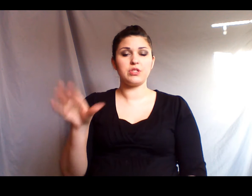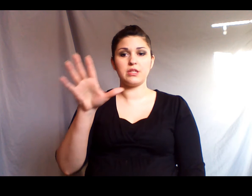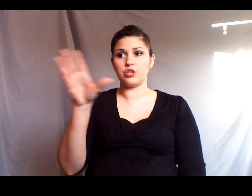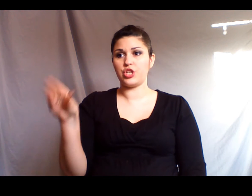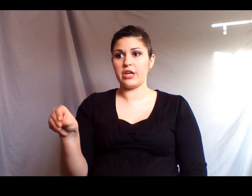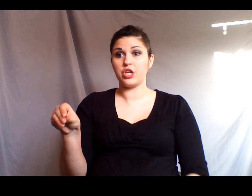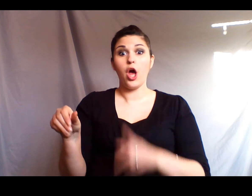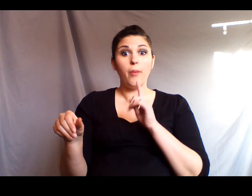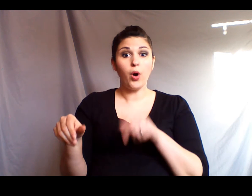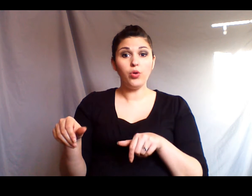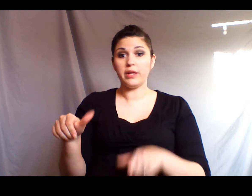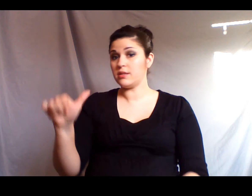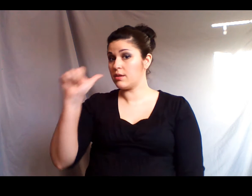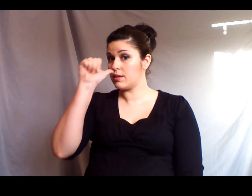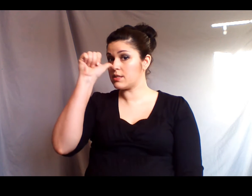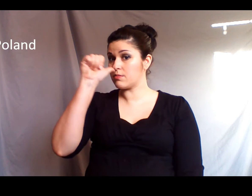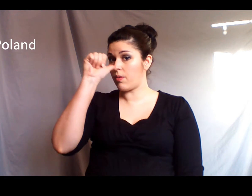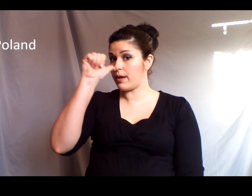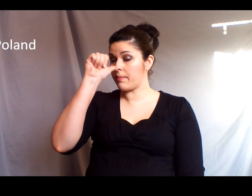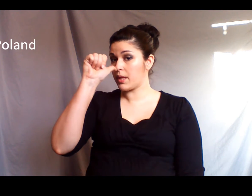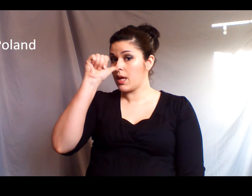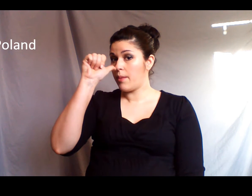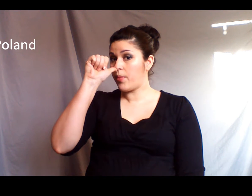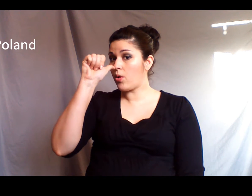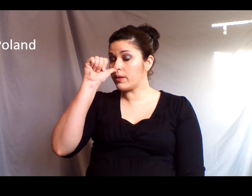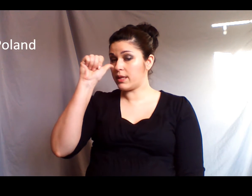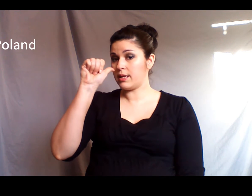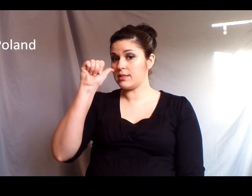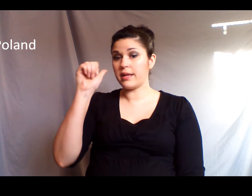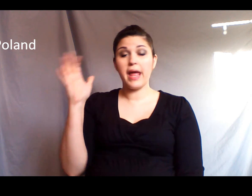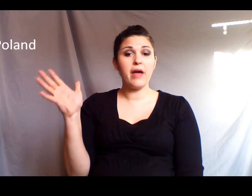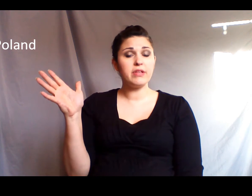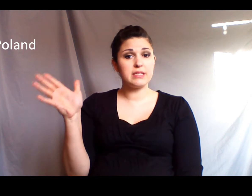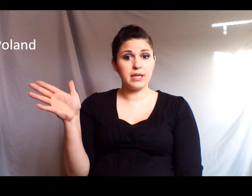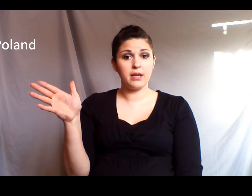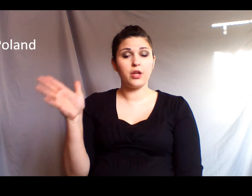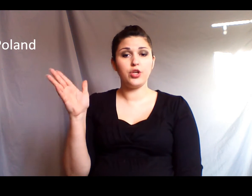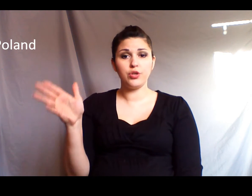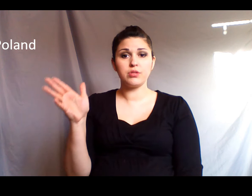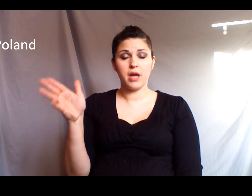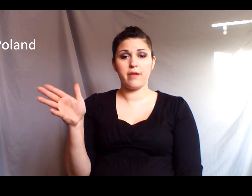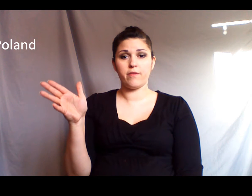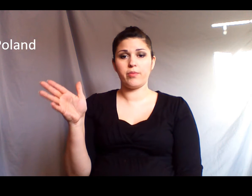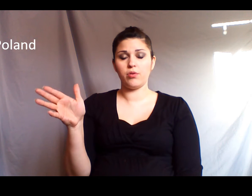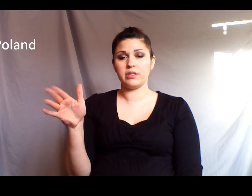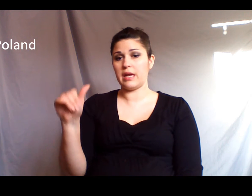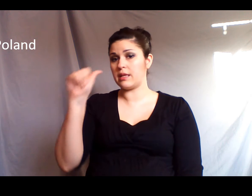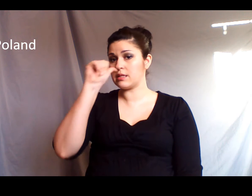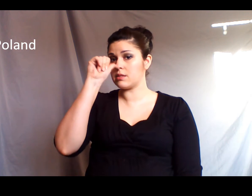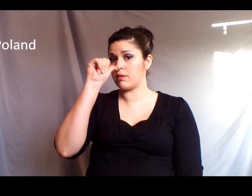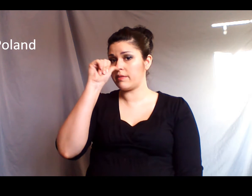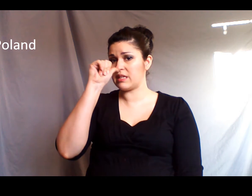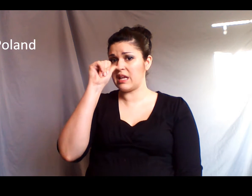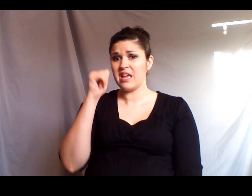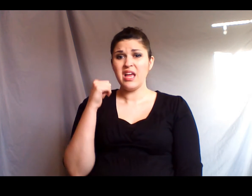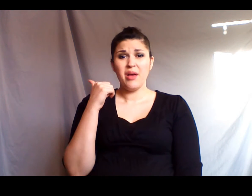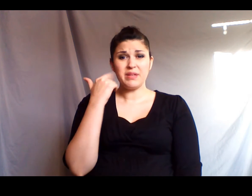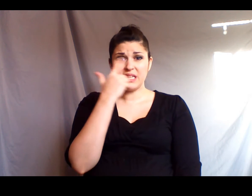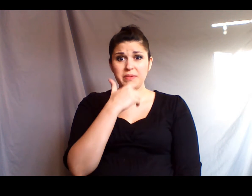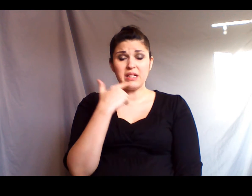that's changed. Poland, this is what Poland is, and I haven't seen a new sign for Poland yet. This is the one I've seen. But typically